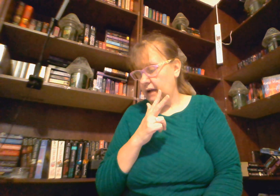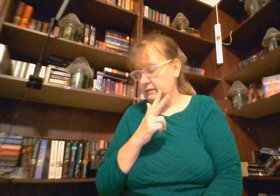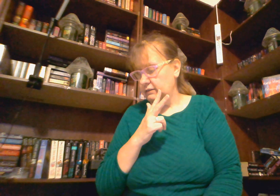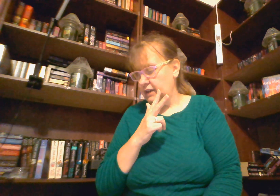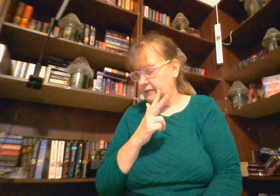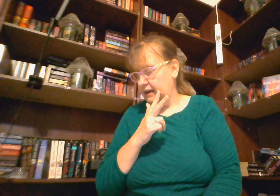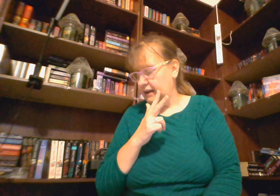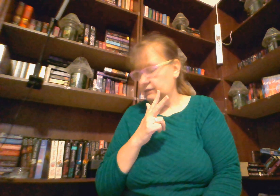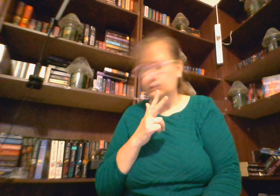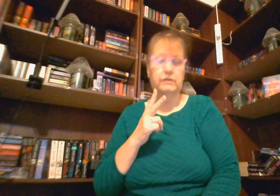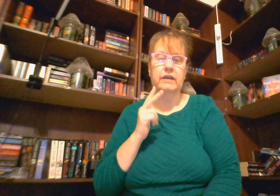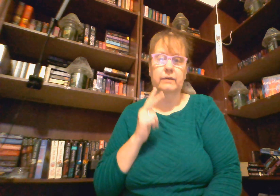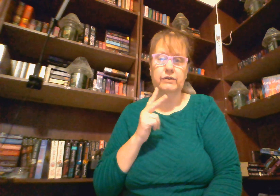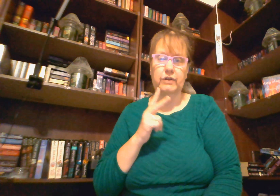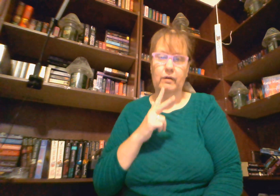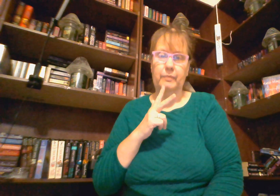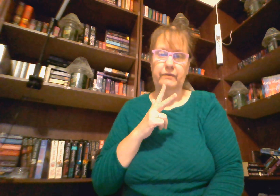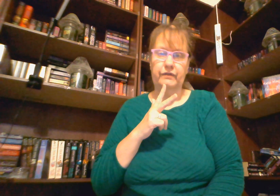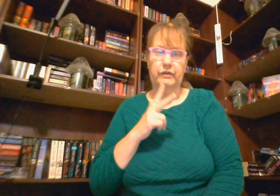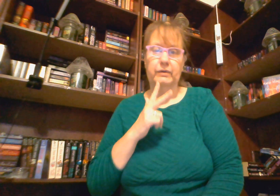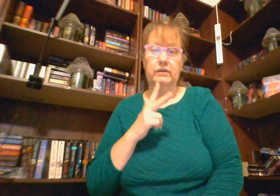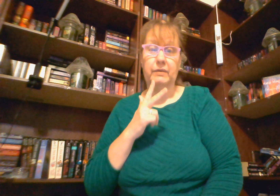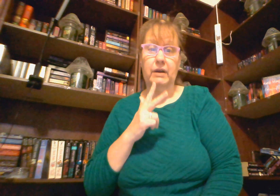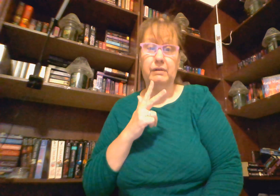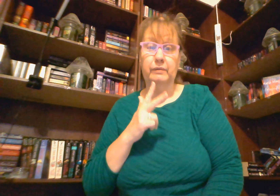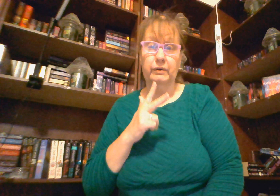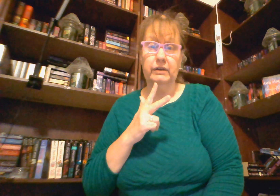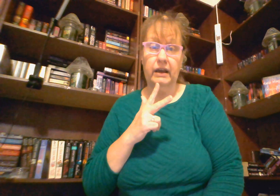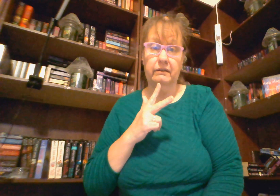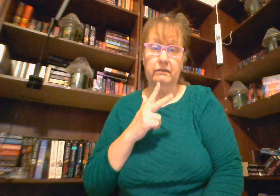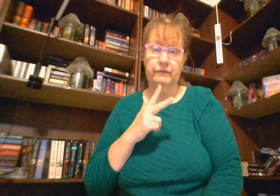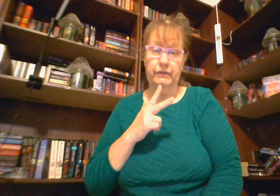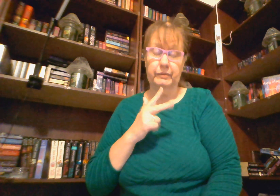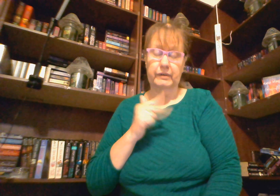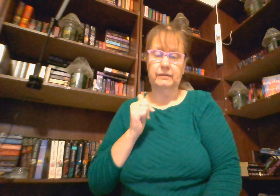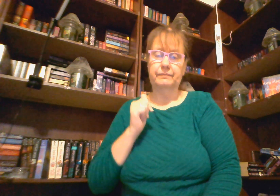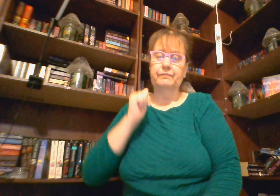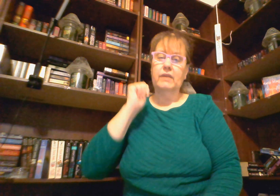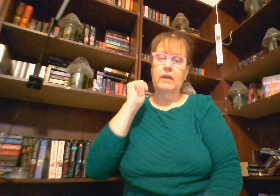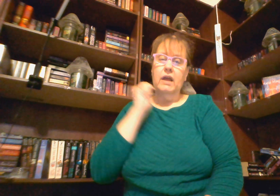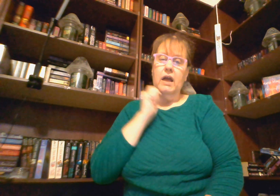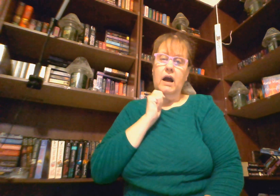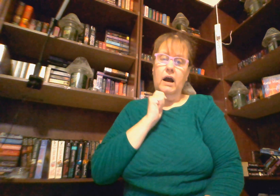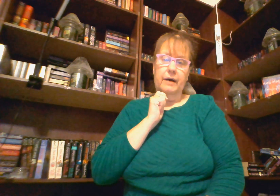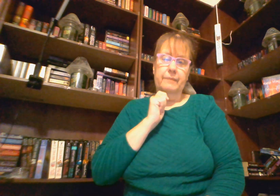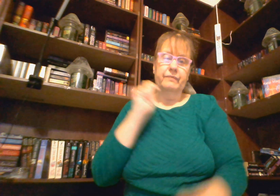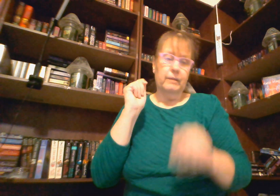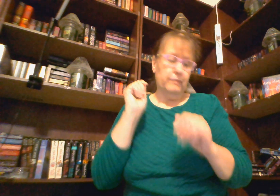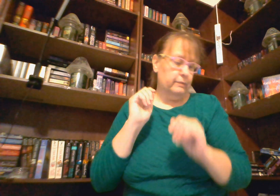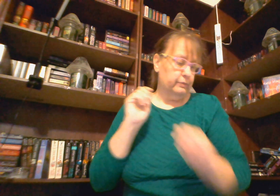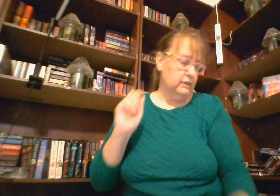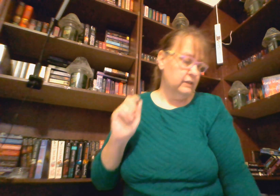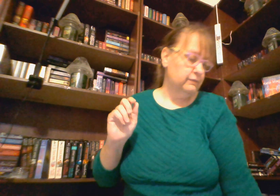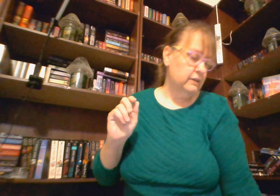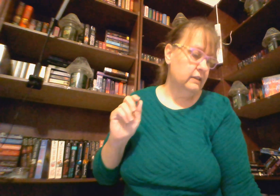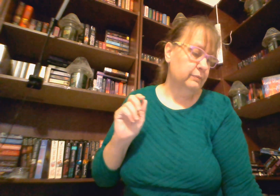Ronald J. Franklin Jr. He will show up in future books and become an important character in future books. But please read,